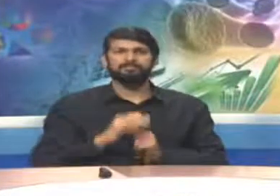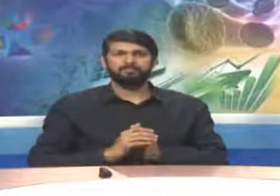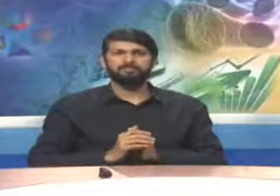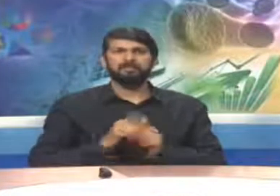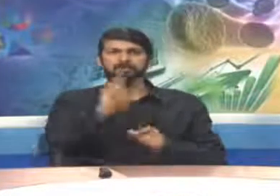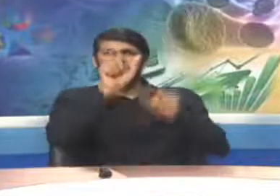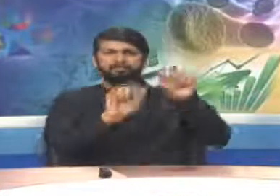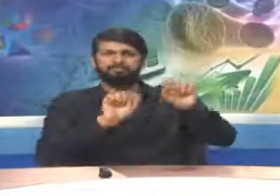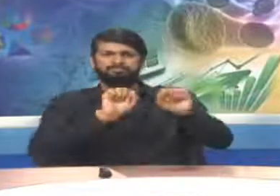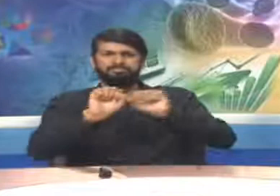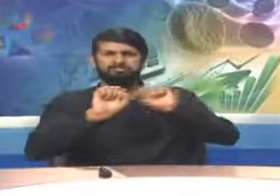Fifth is